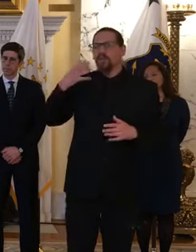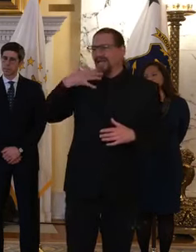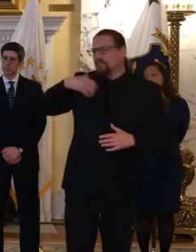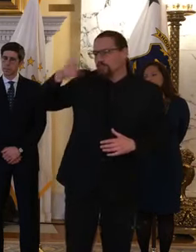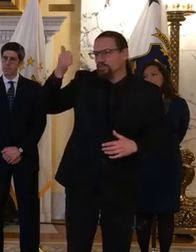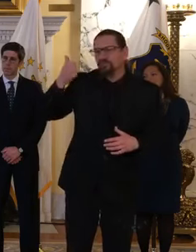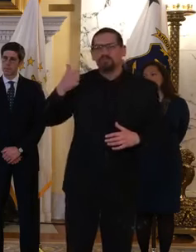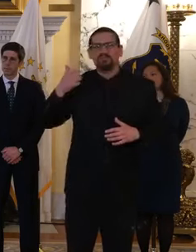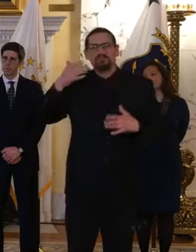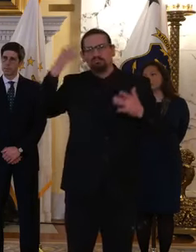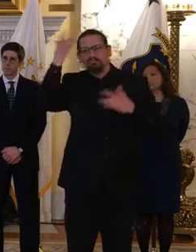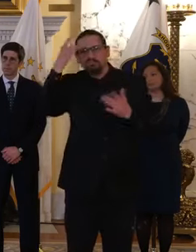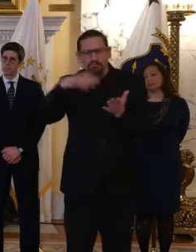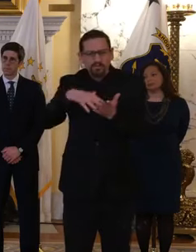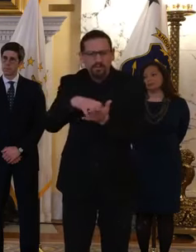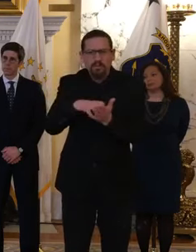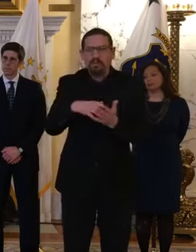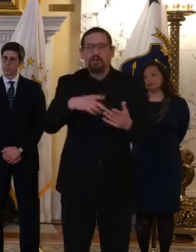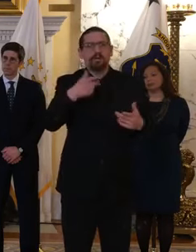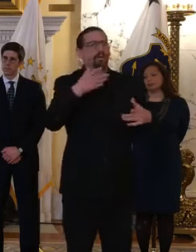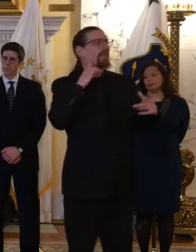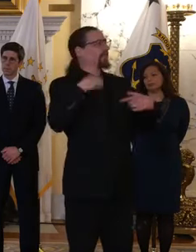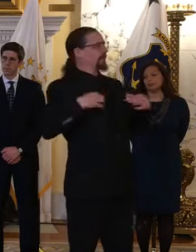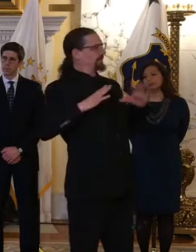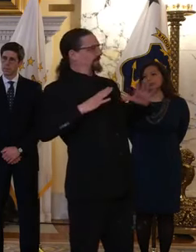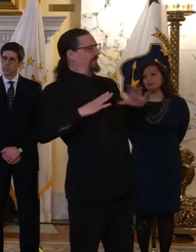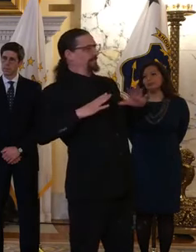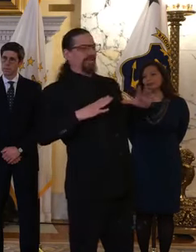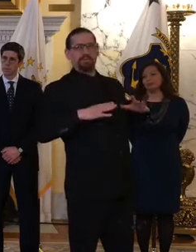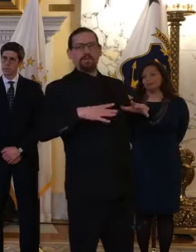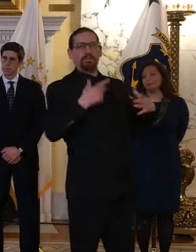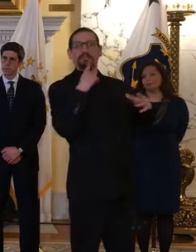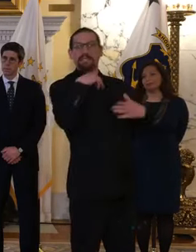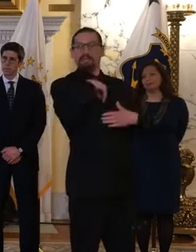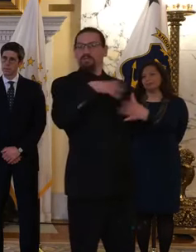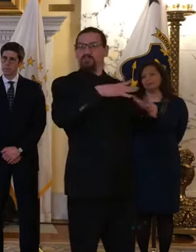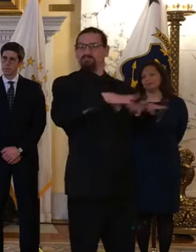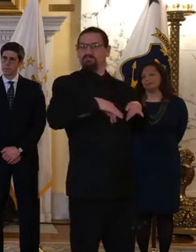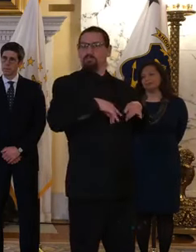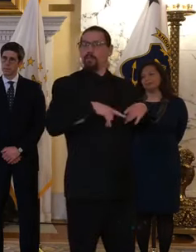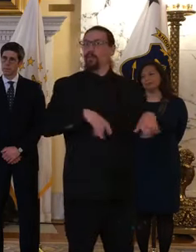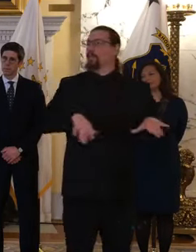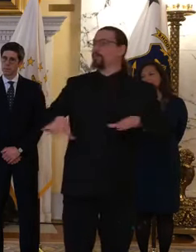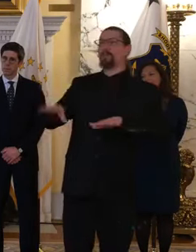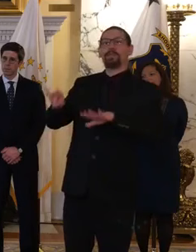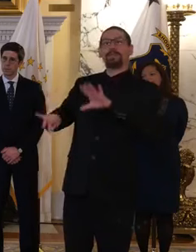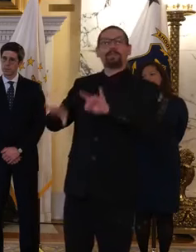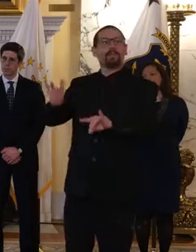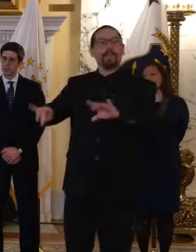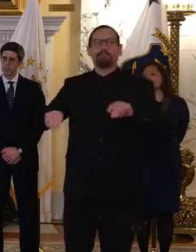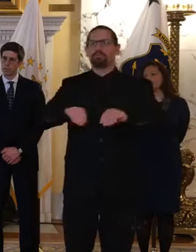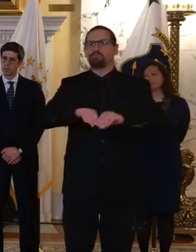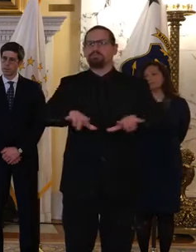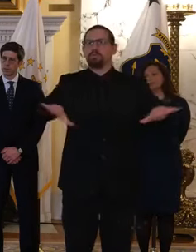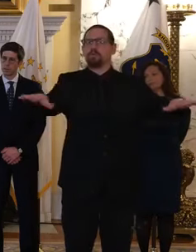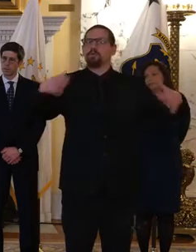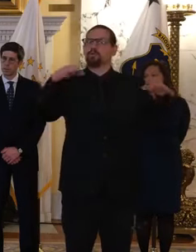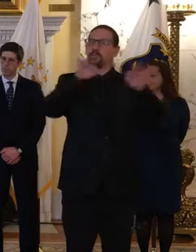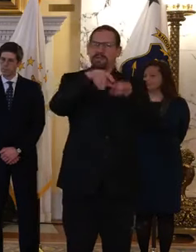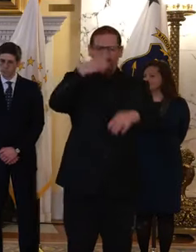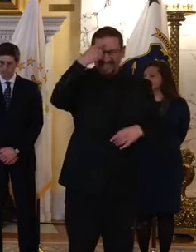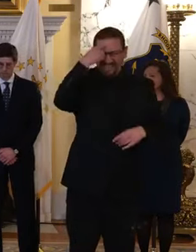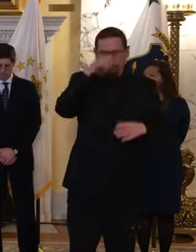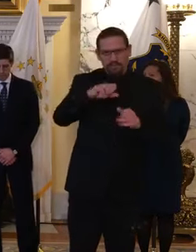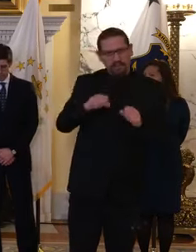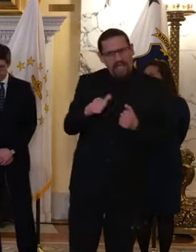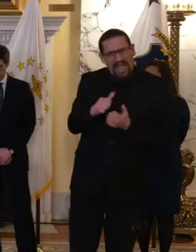for them and make sure that they have the essential services they need delivered to them as well. So with that, I'm going to turn it back to the governor